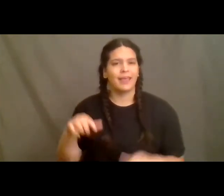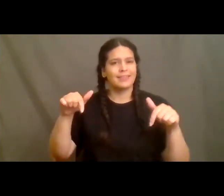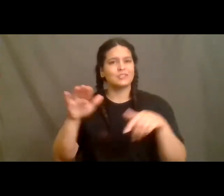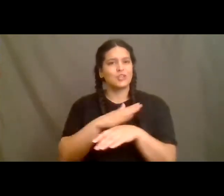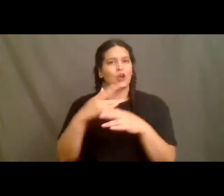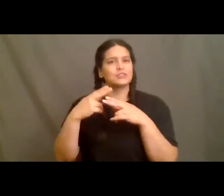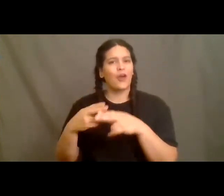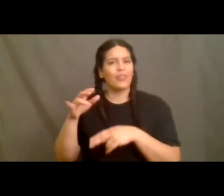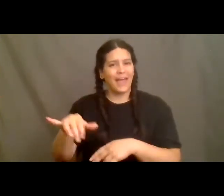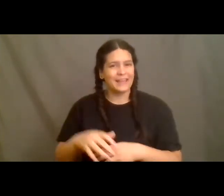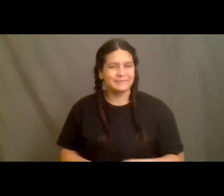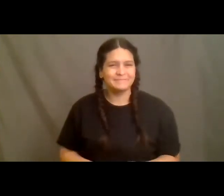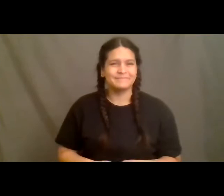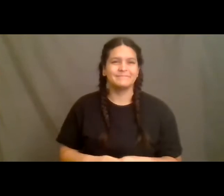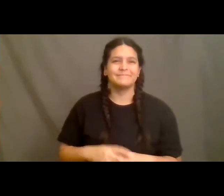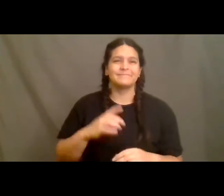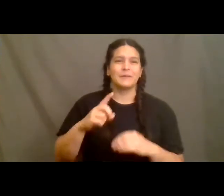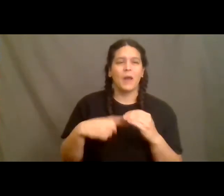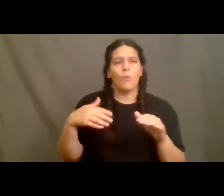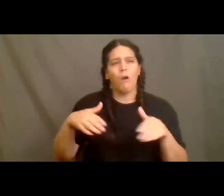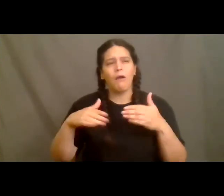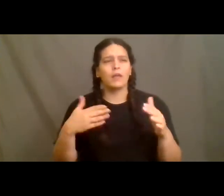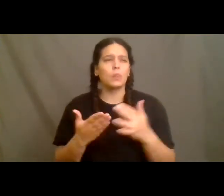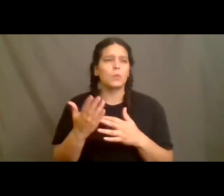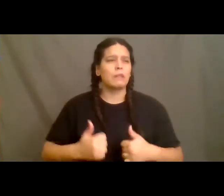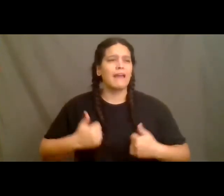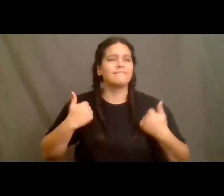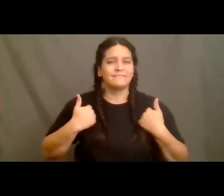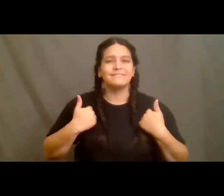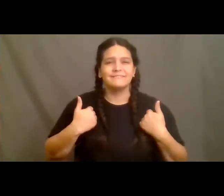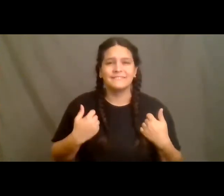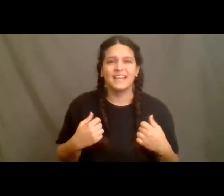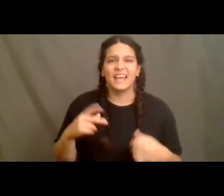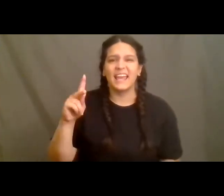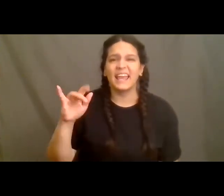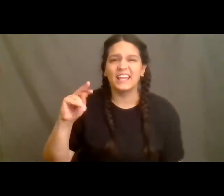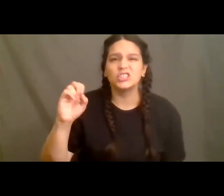about Keshigal, walking through life, kinship.